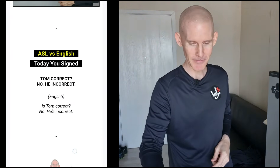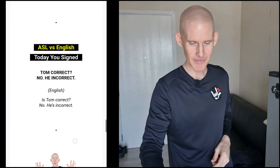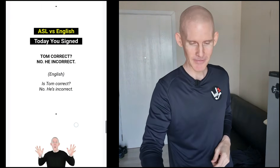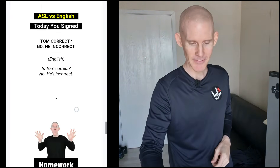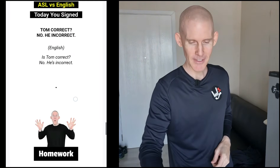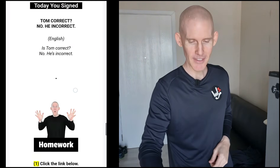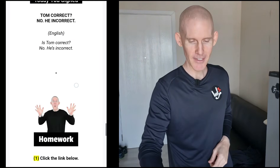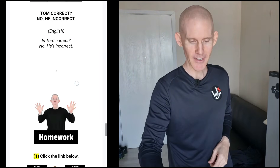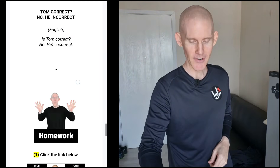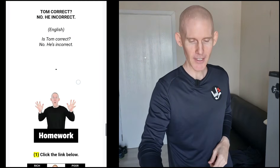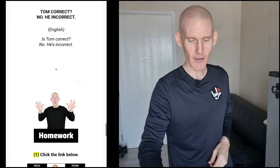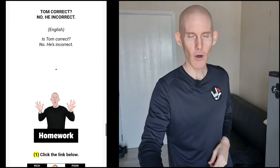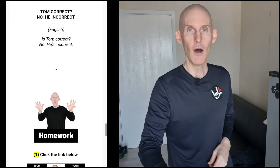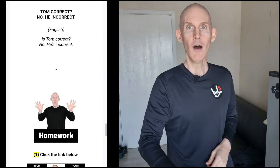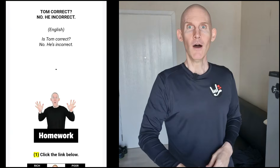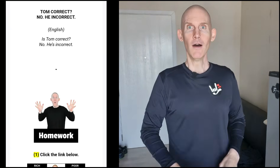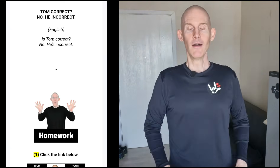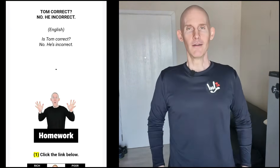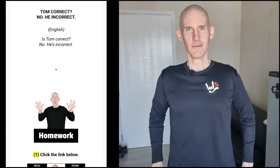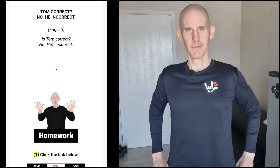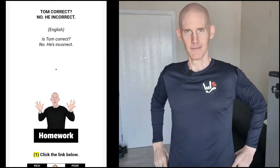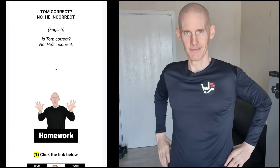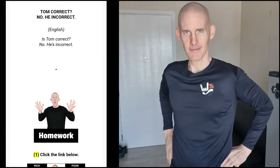wonderful. All right,